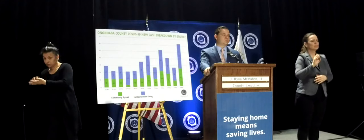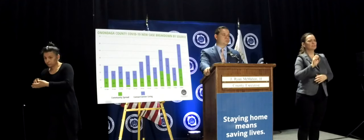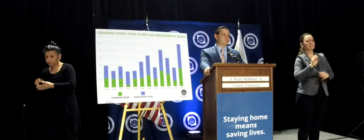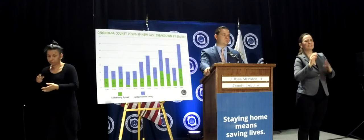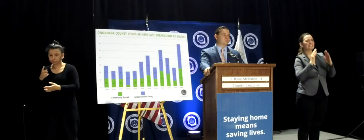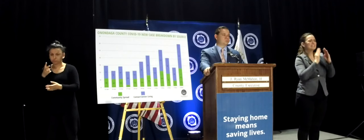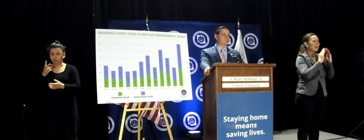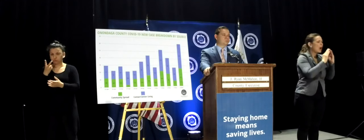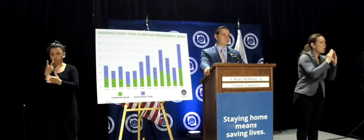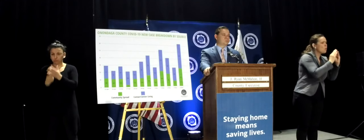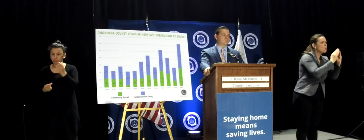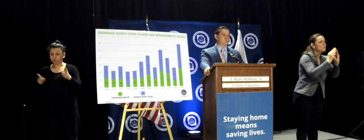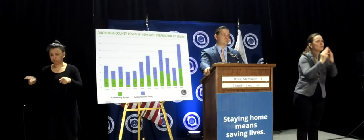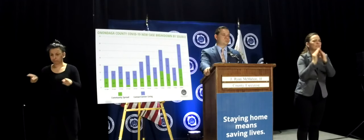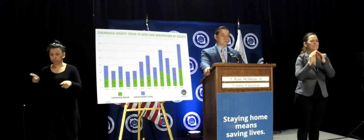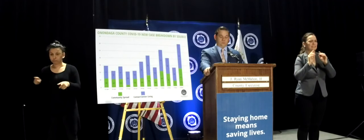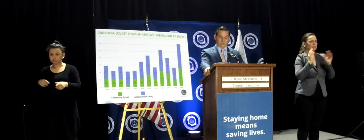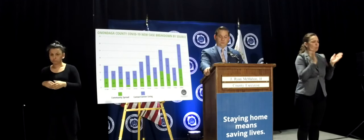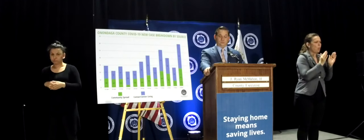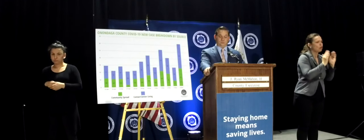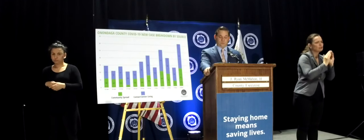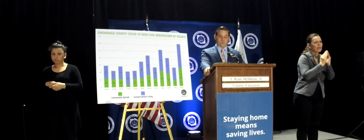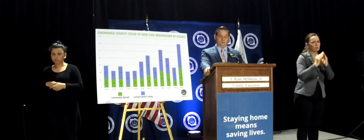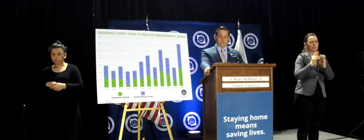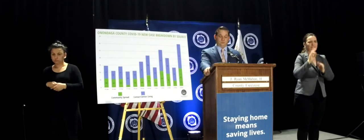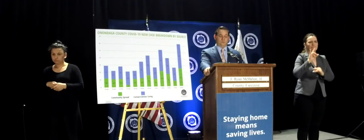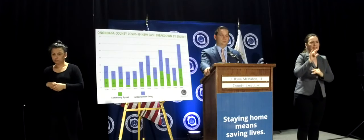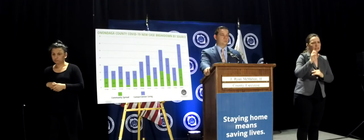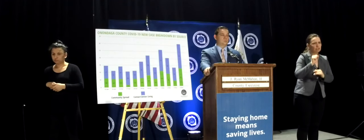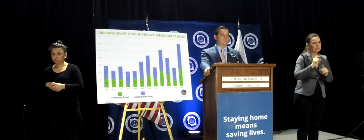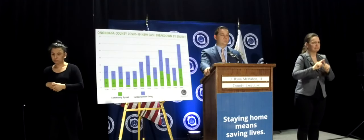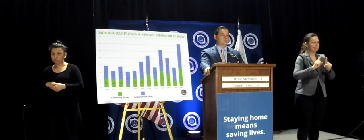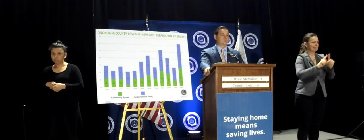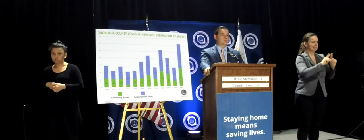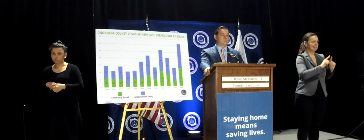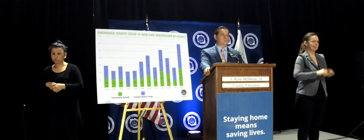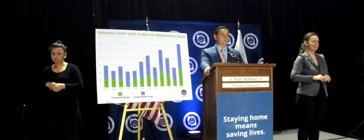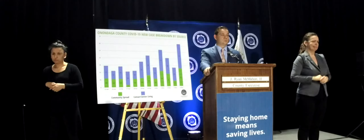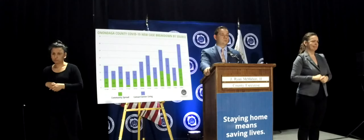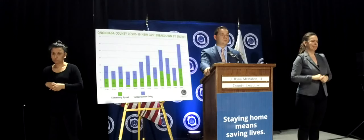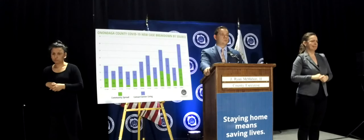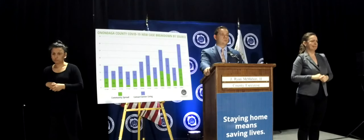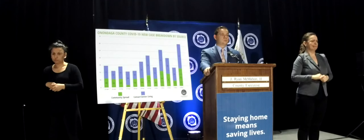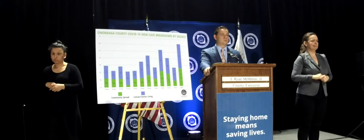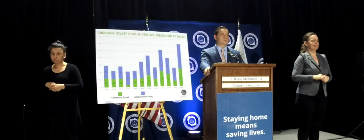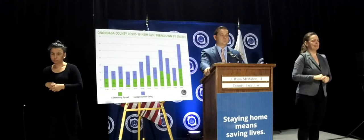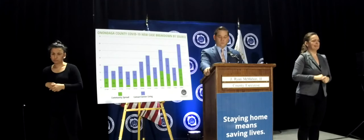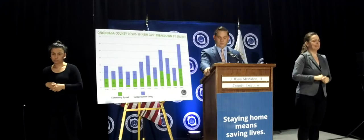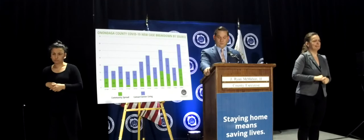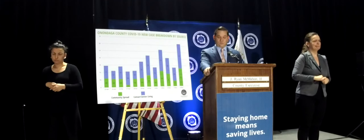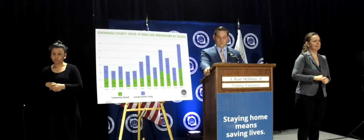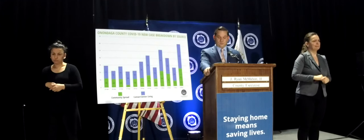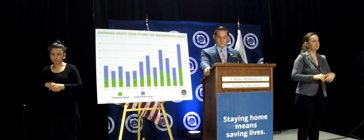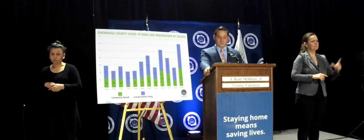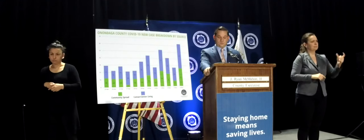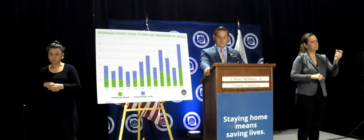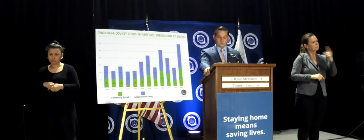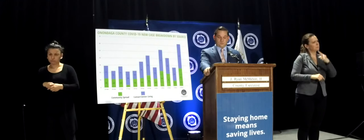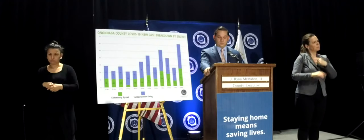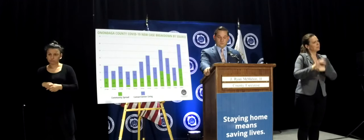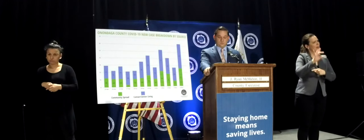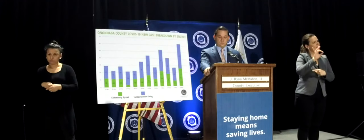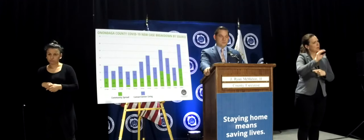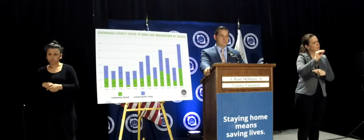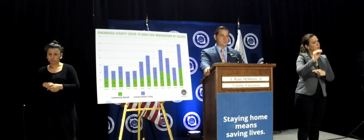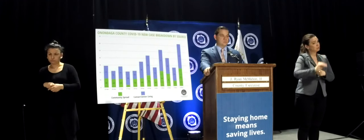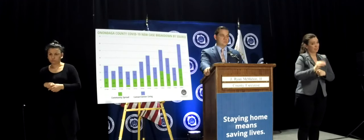8% of 14,000 is about 1,100, which is what you've had over 2 months, let alone the next month. So if the